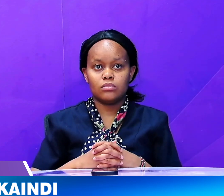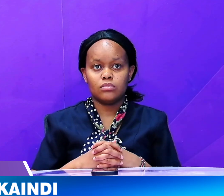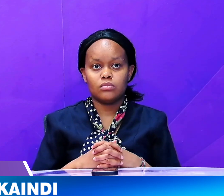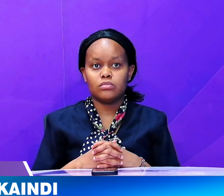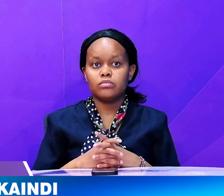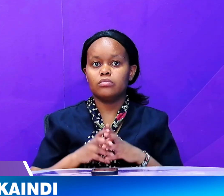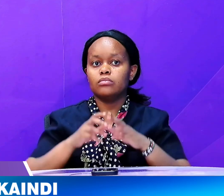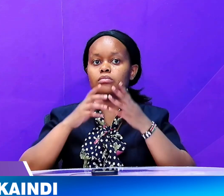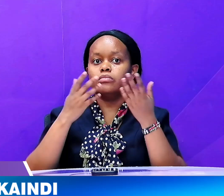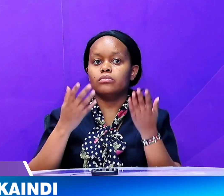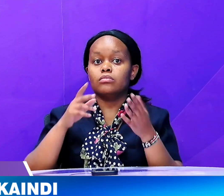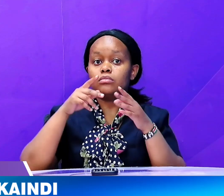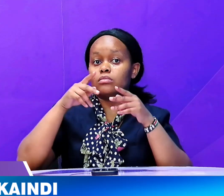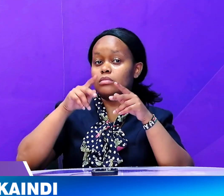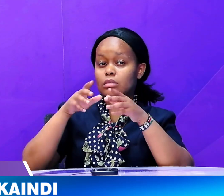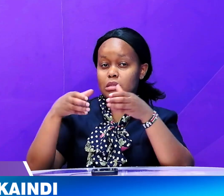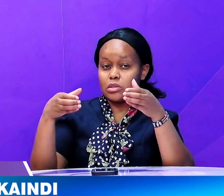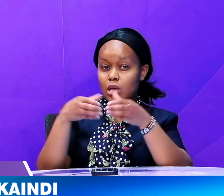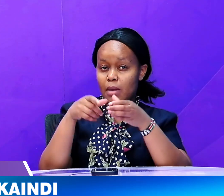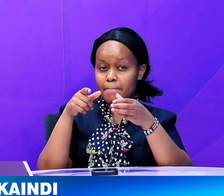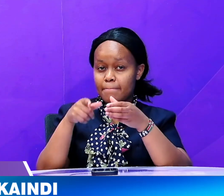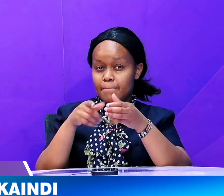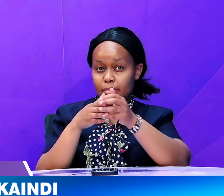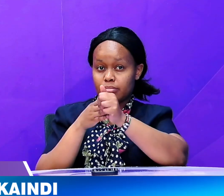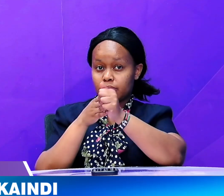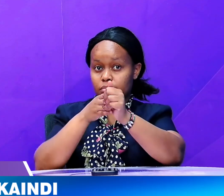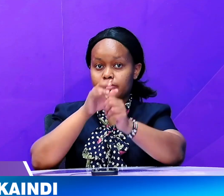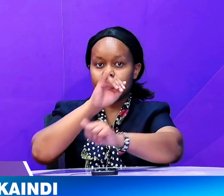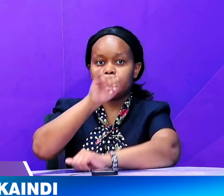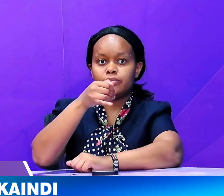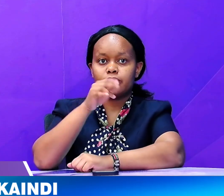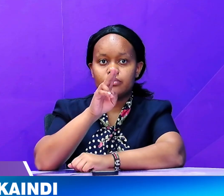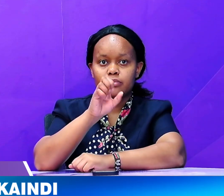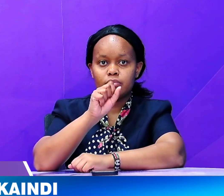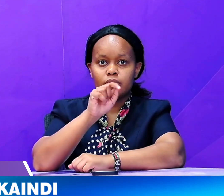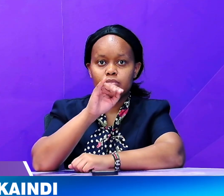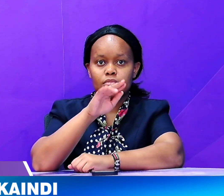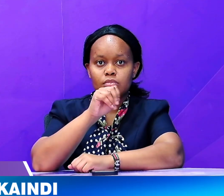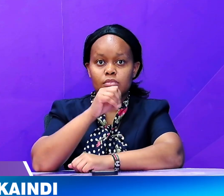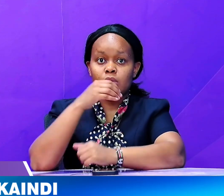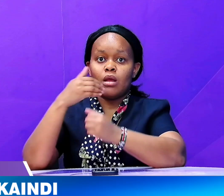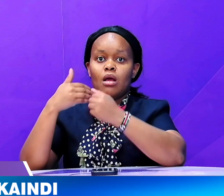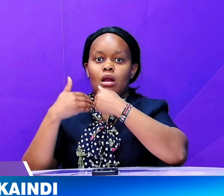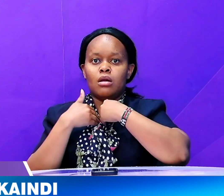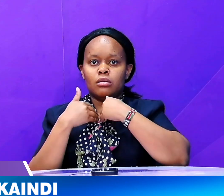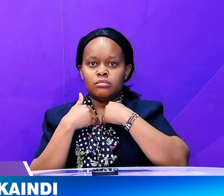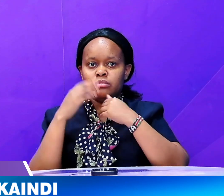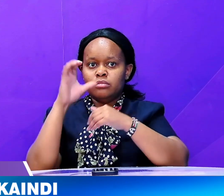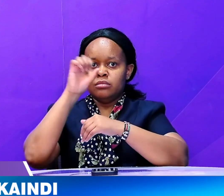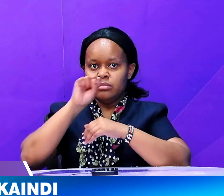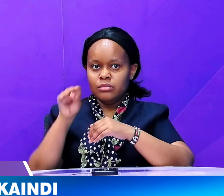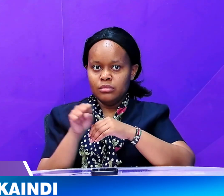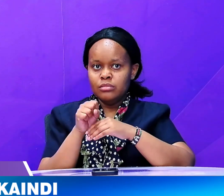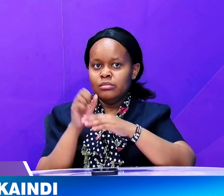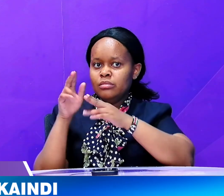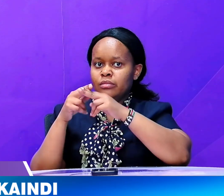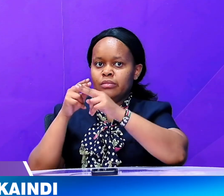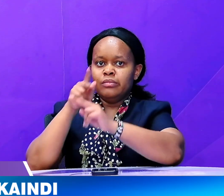On our final news update, the Democratic Party leader Justin Muturi has flaunted Interior